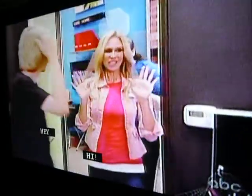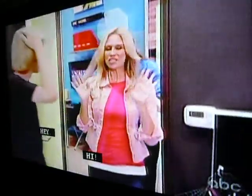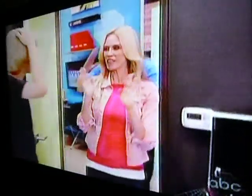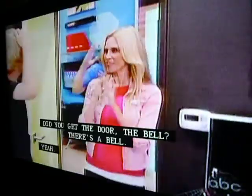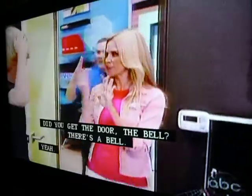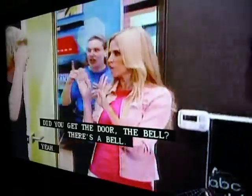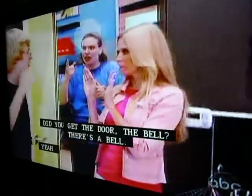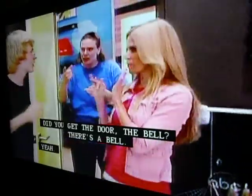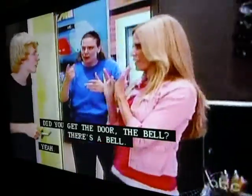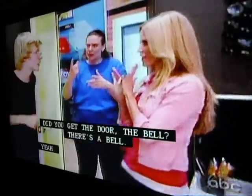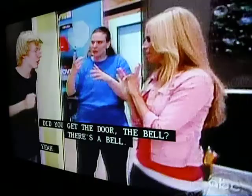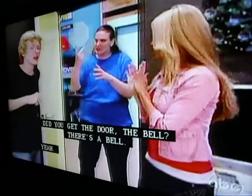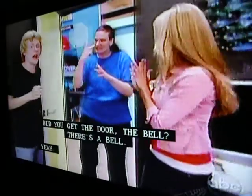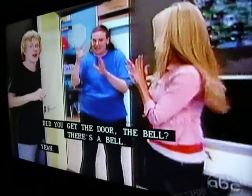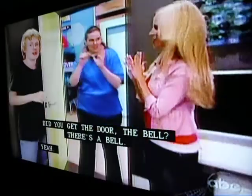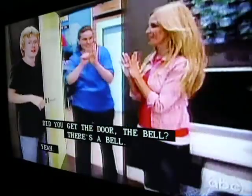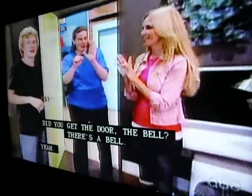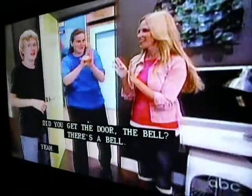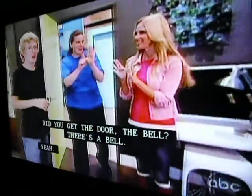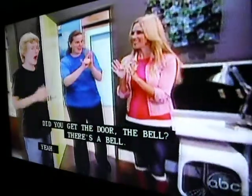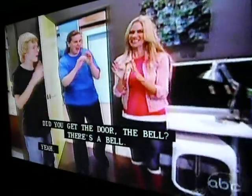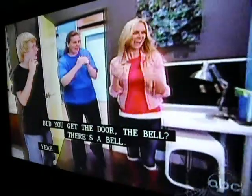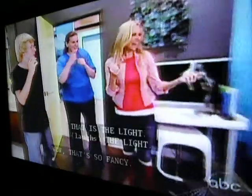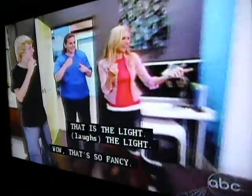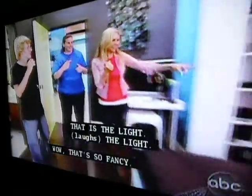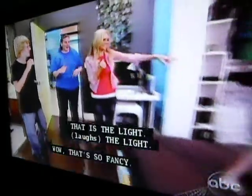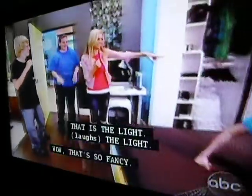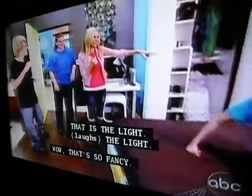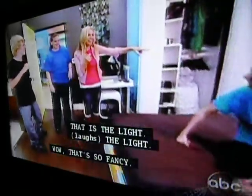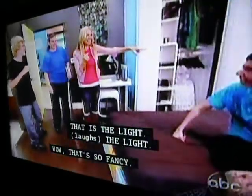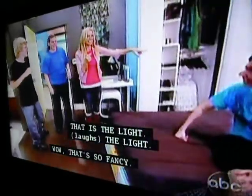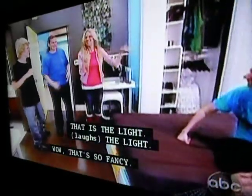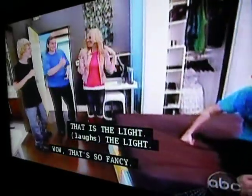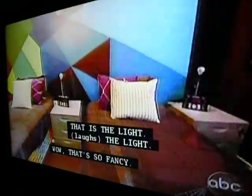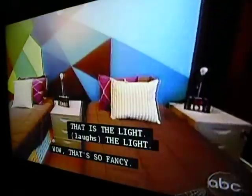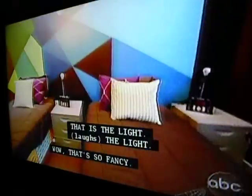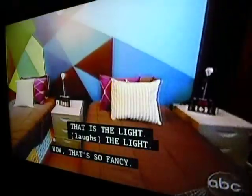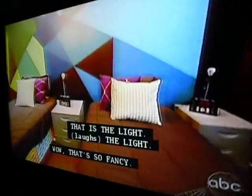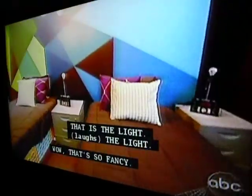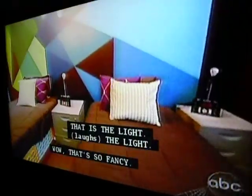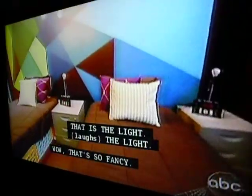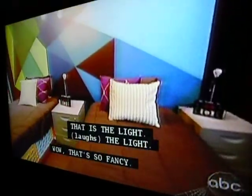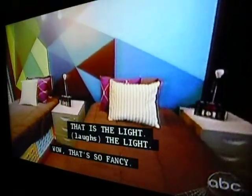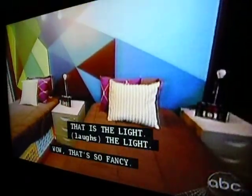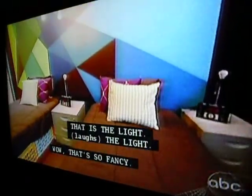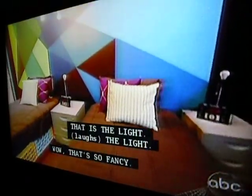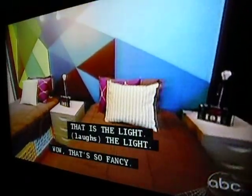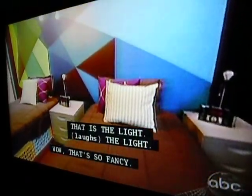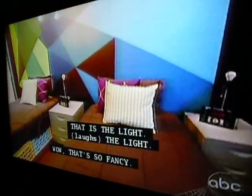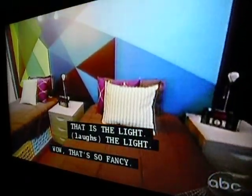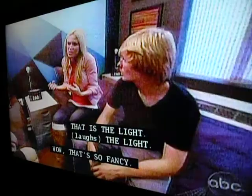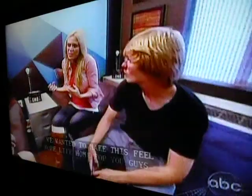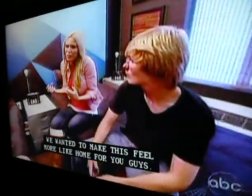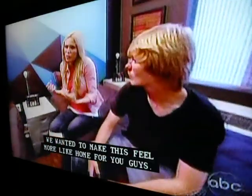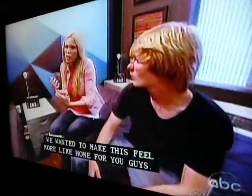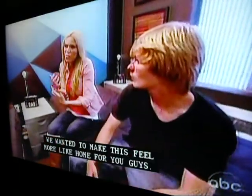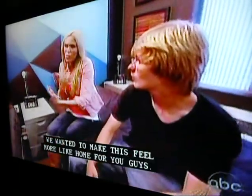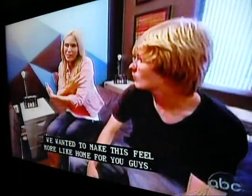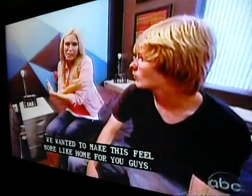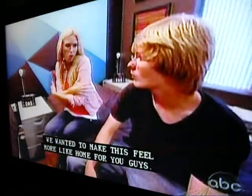Did you get the door bell? Yeah. The bell. Yeah, well, it's the light. So fancy. We wanted to make this feel more like home